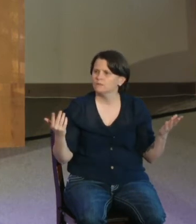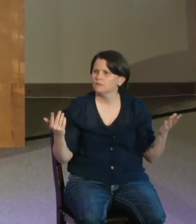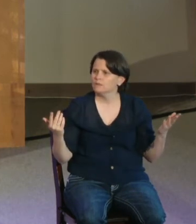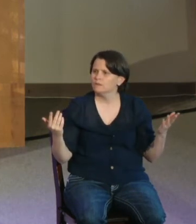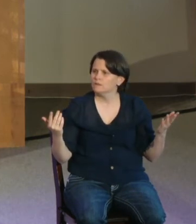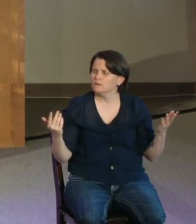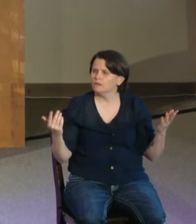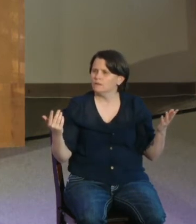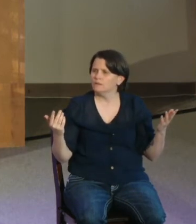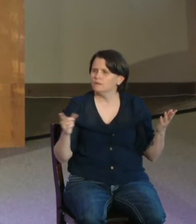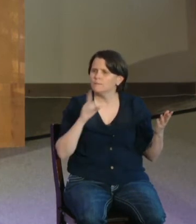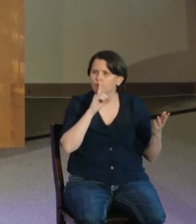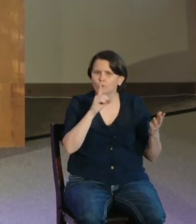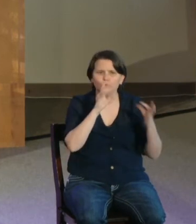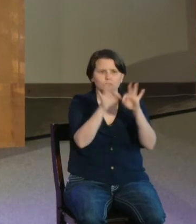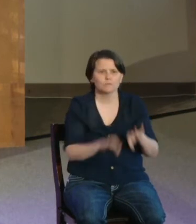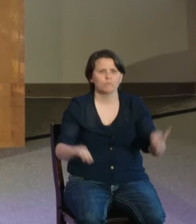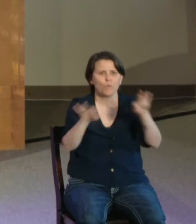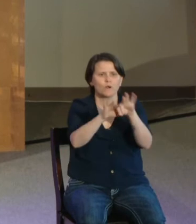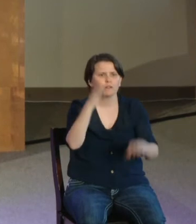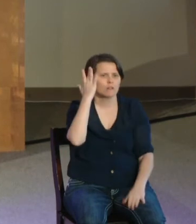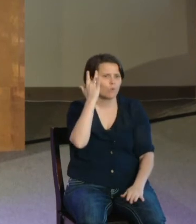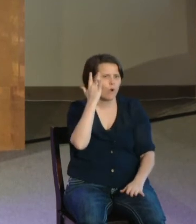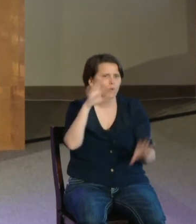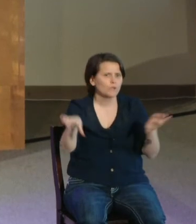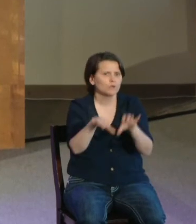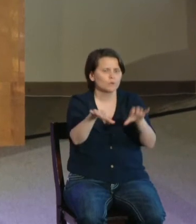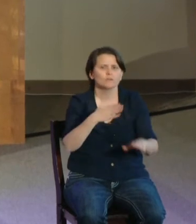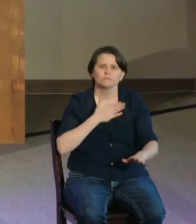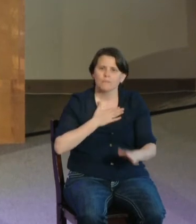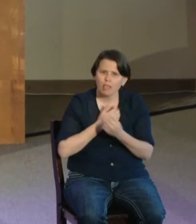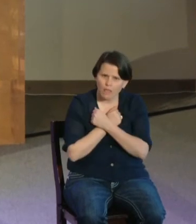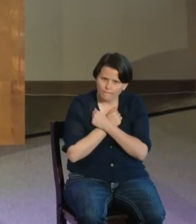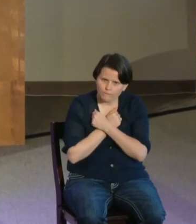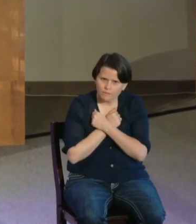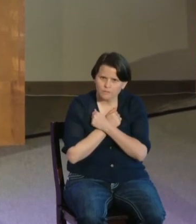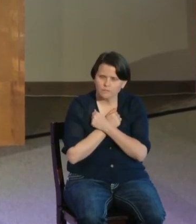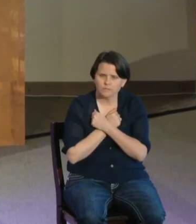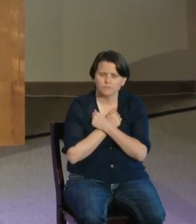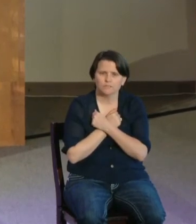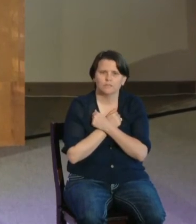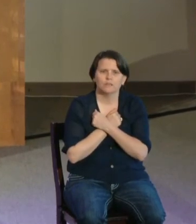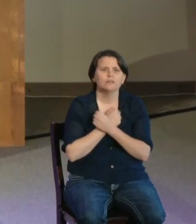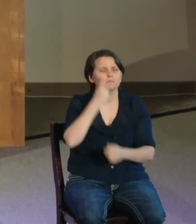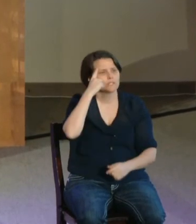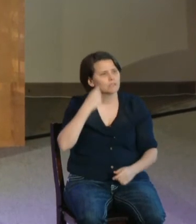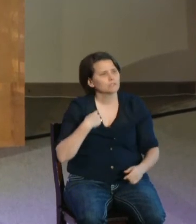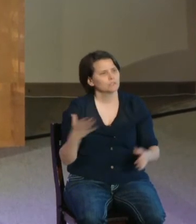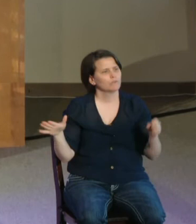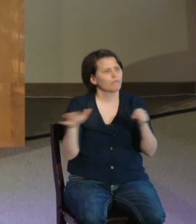And most importantly, and why we do this work, my loves, is that you get to be fully engaged